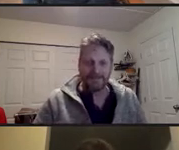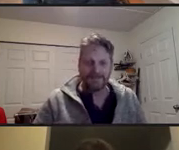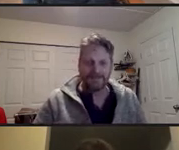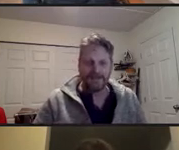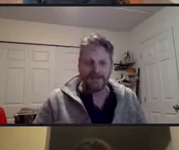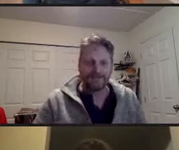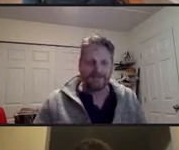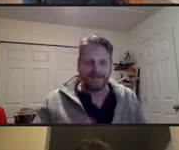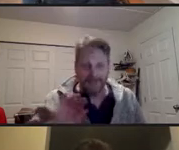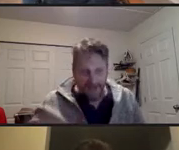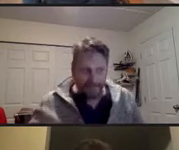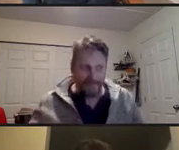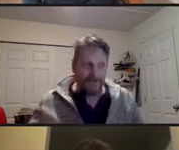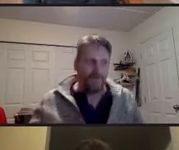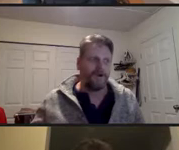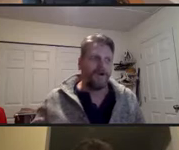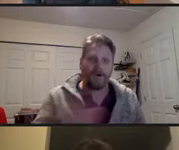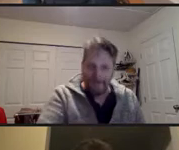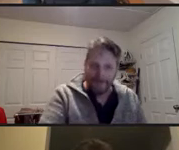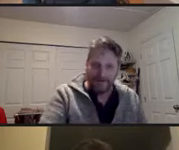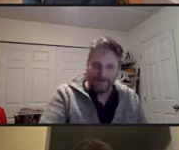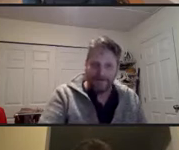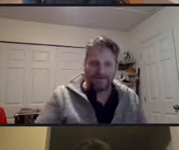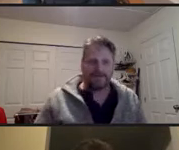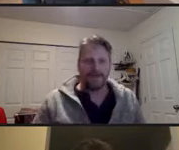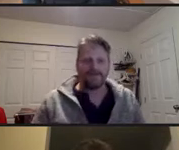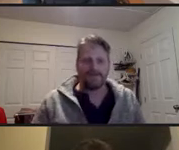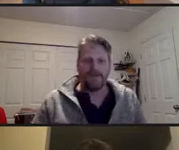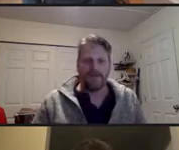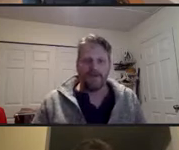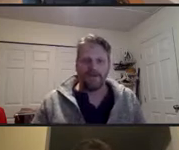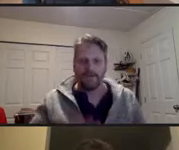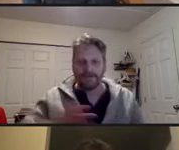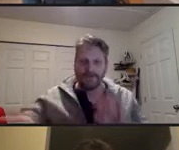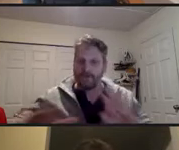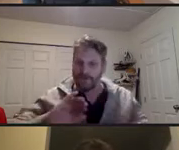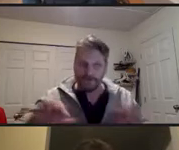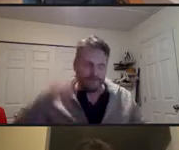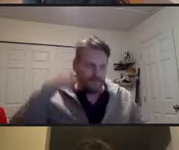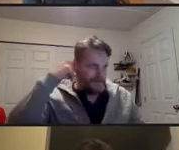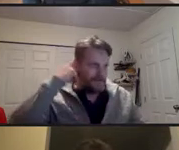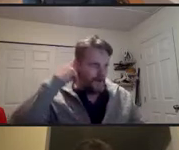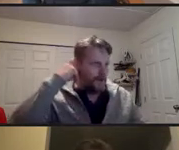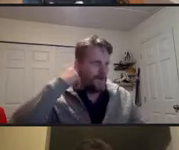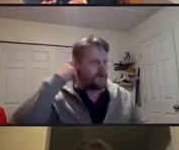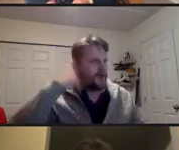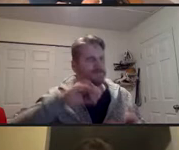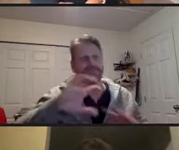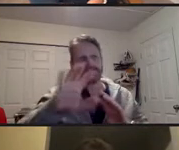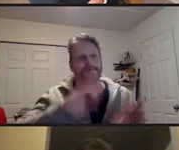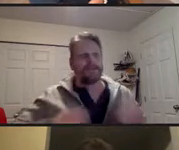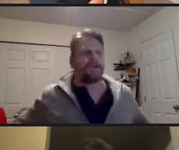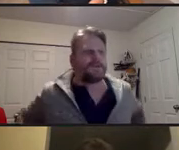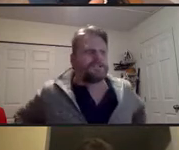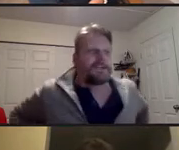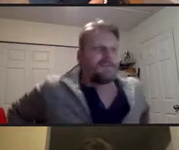want to be classified as deaf or hard of hearing, so that they are almost two different groups. So I've tried to